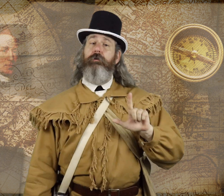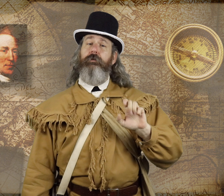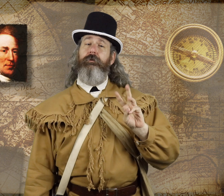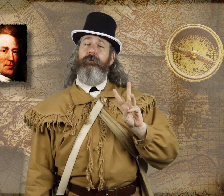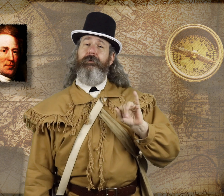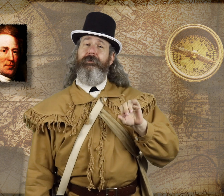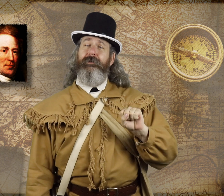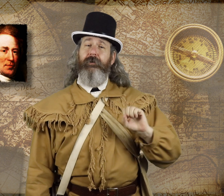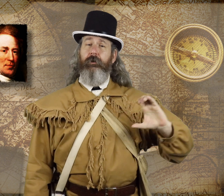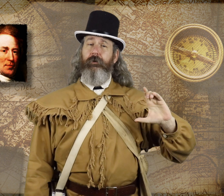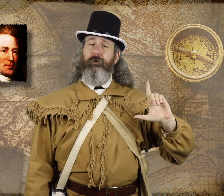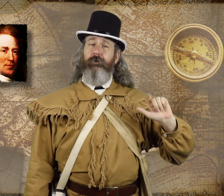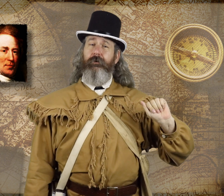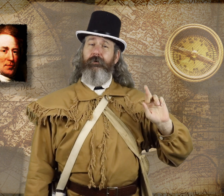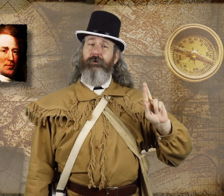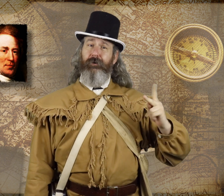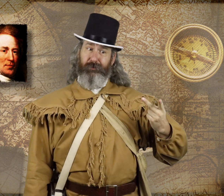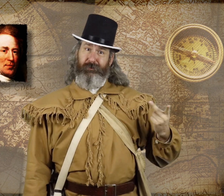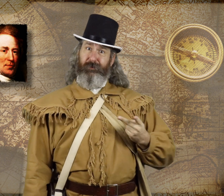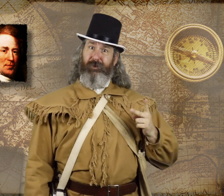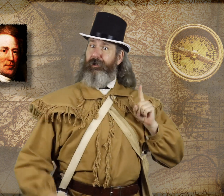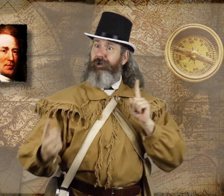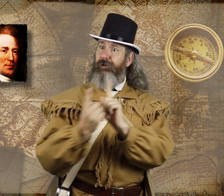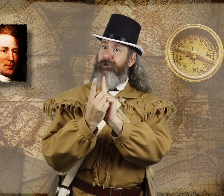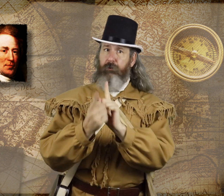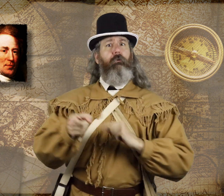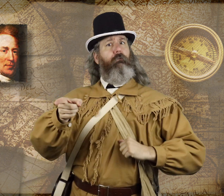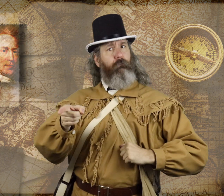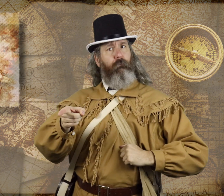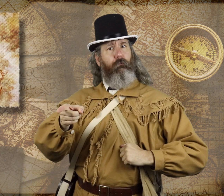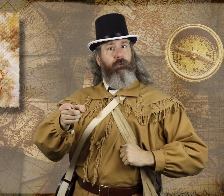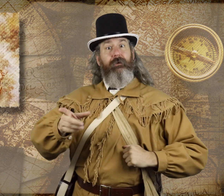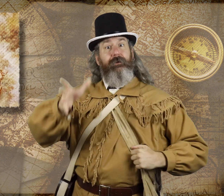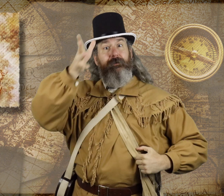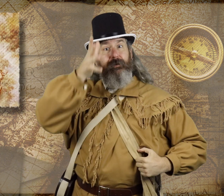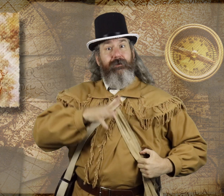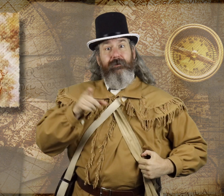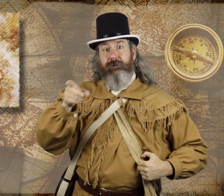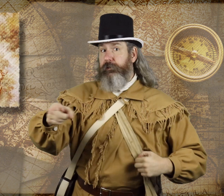Lewis and Clark met Toussaint Charbonneau.